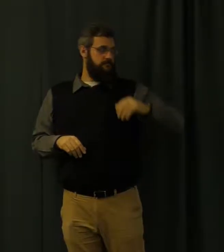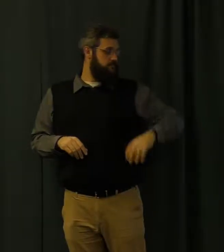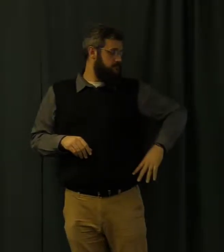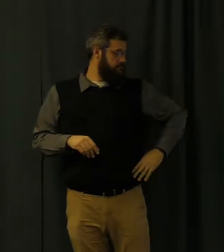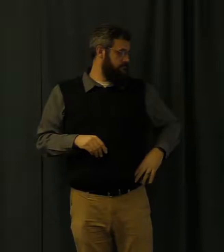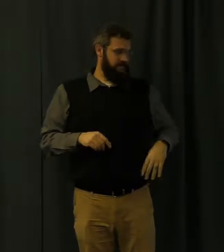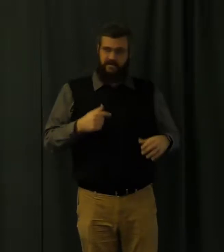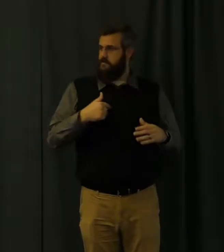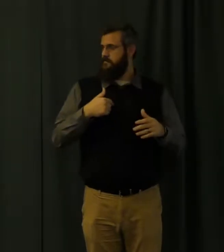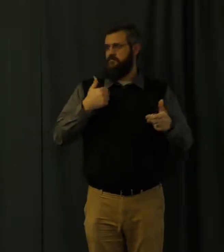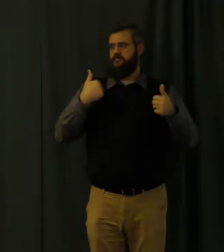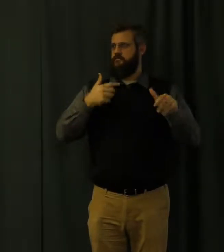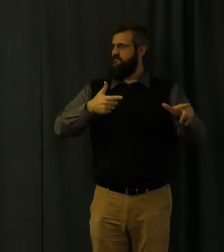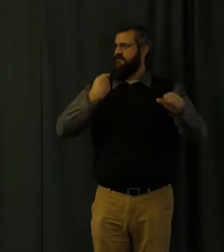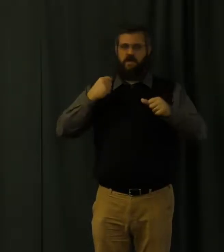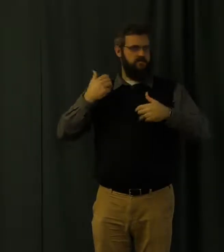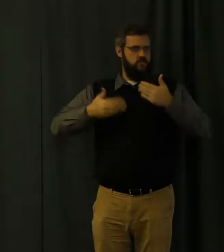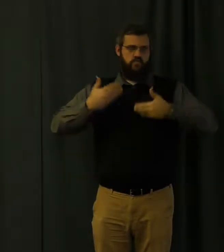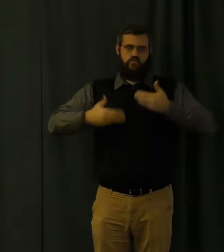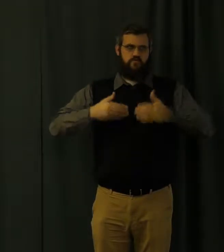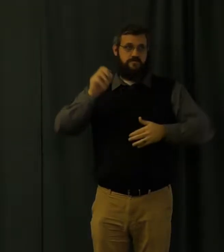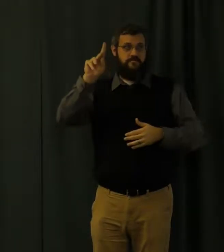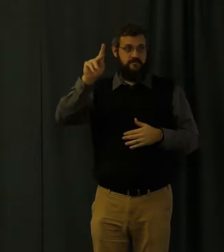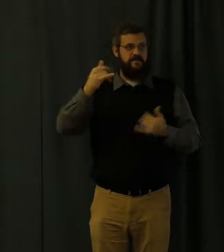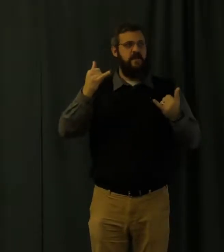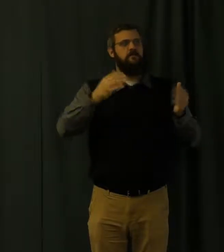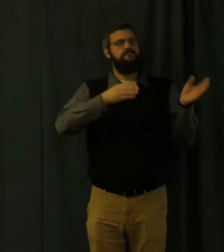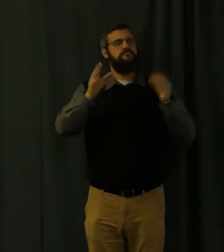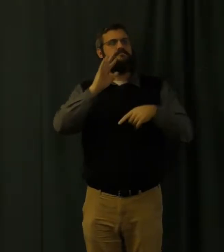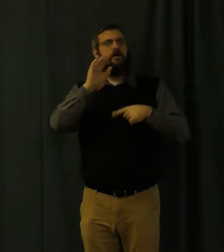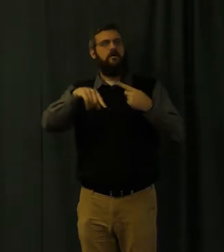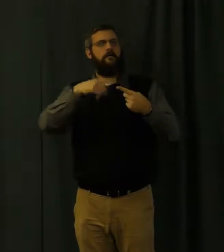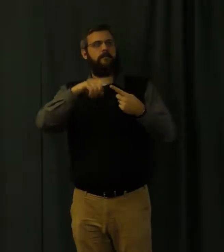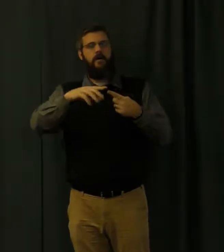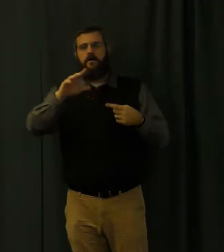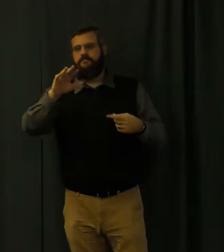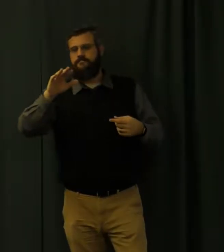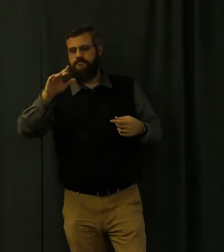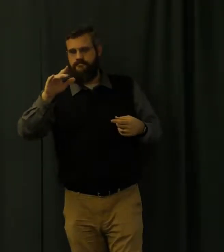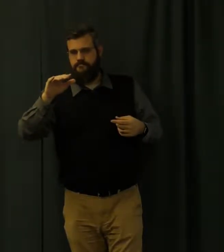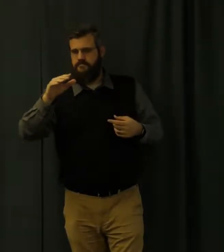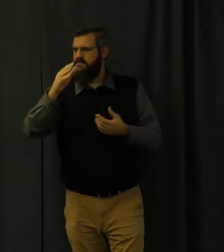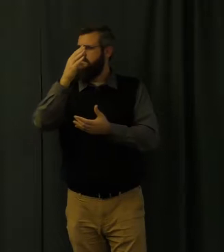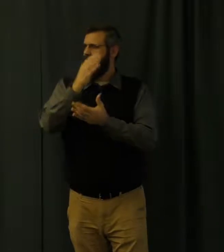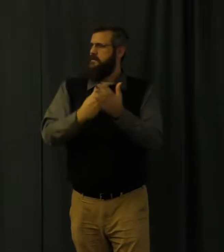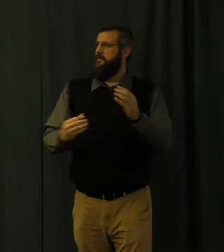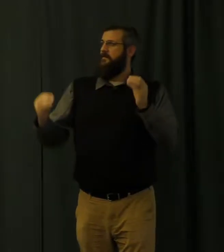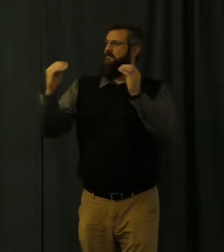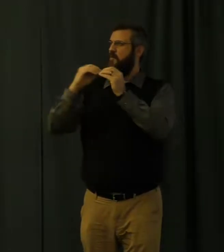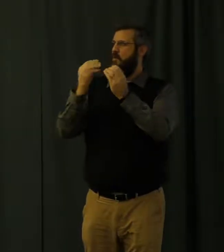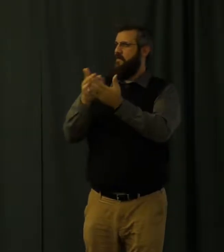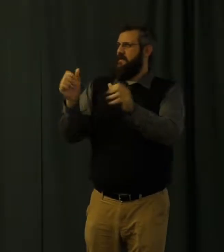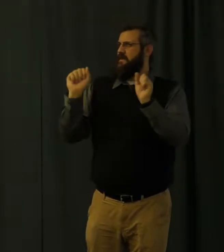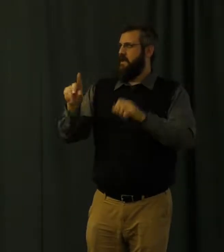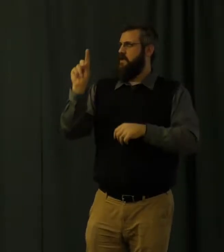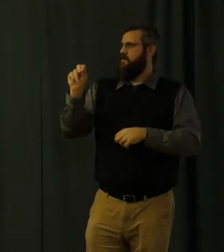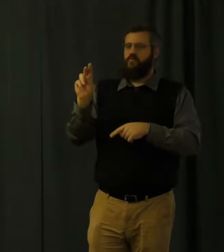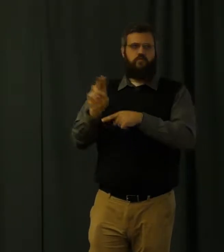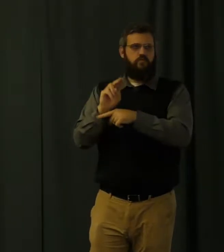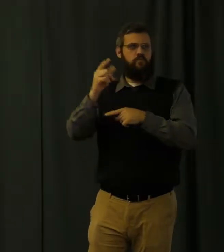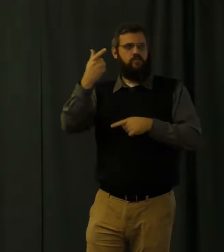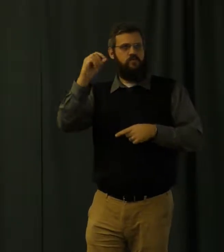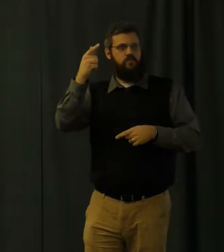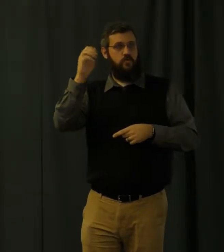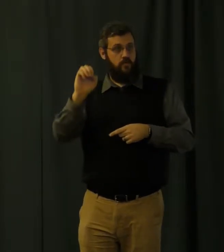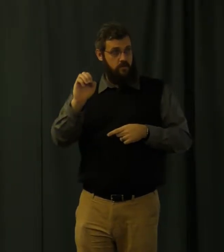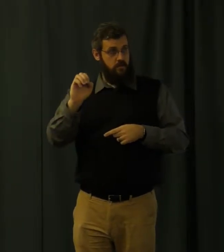Flying through here. Okay, let's talk a little bit about some of the extra things you can do in Google.